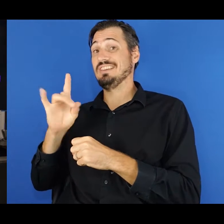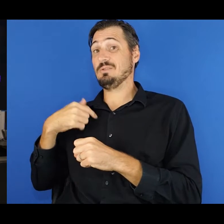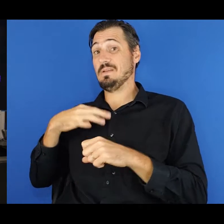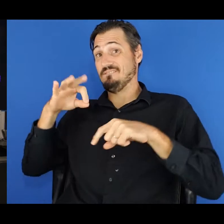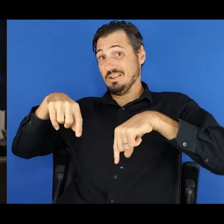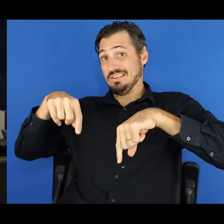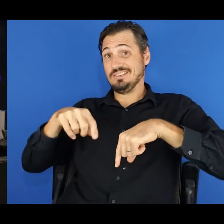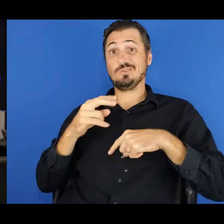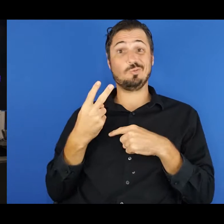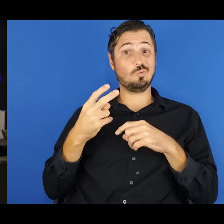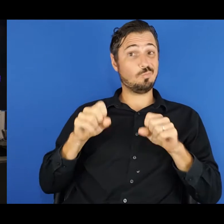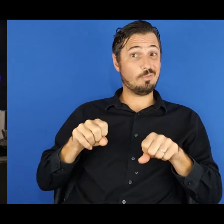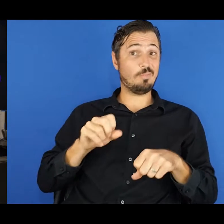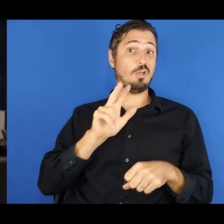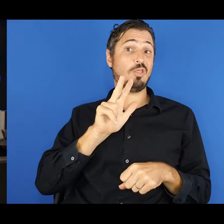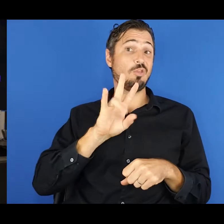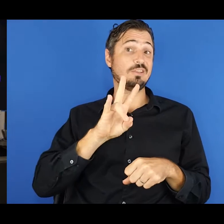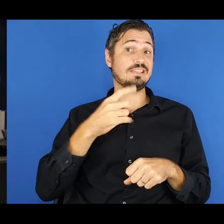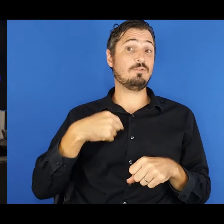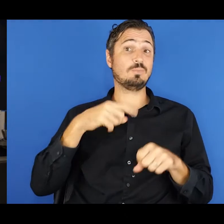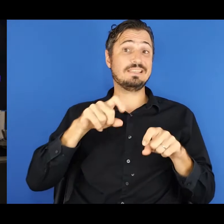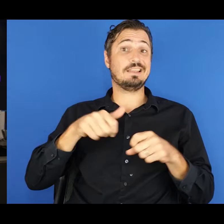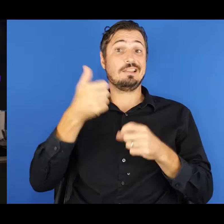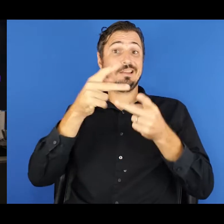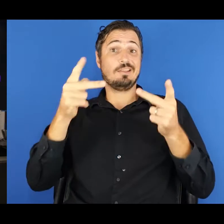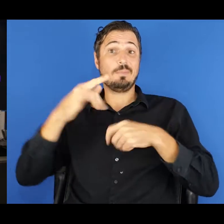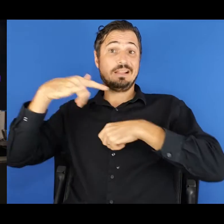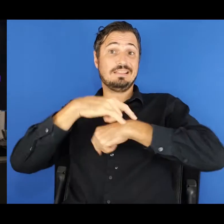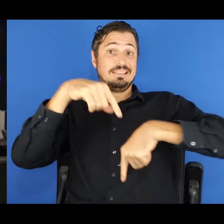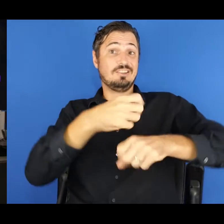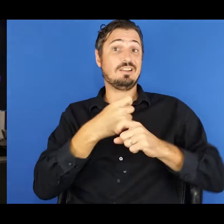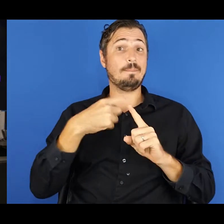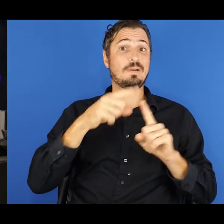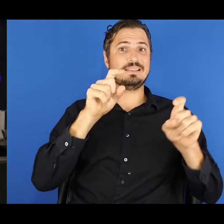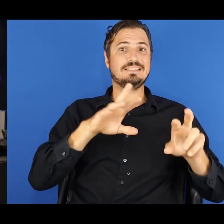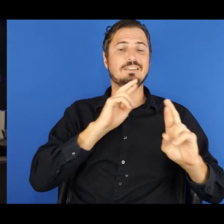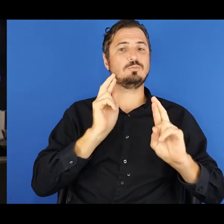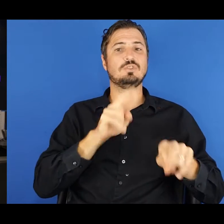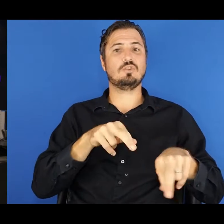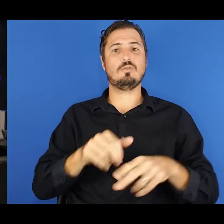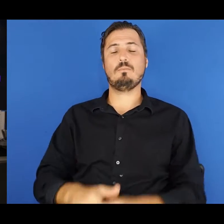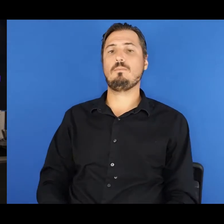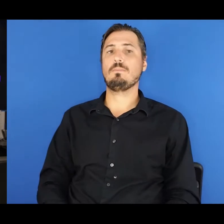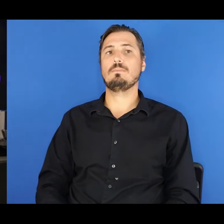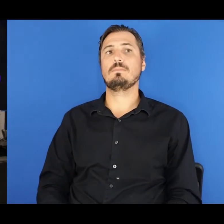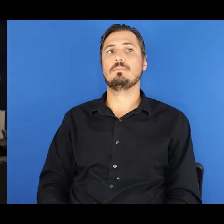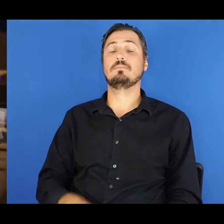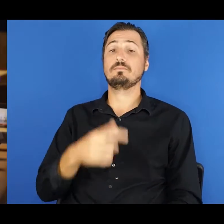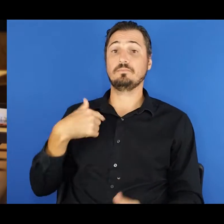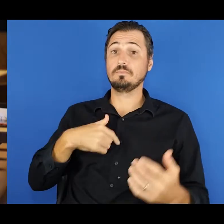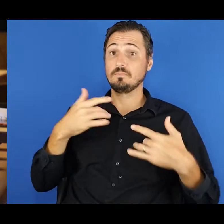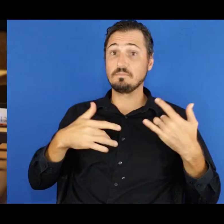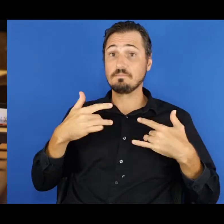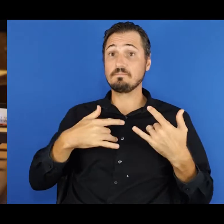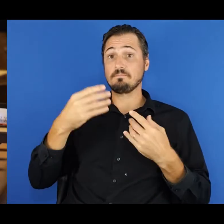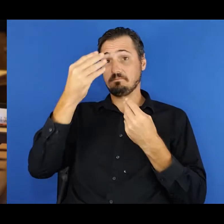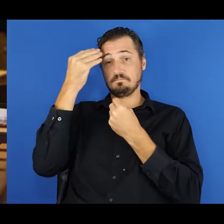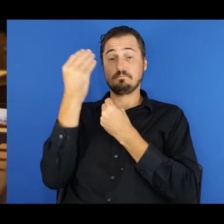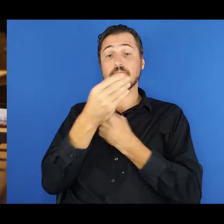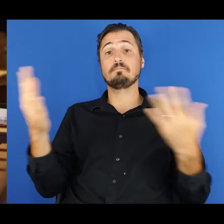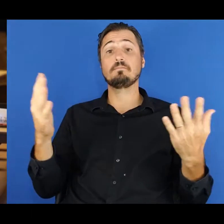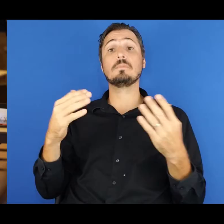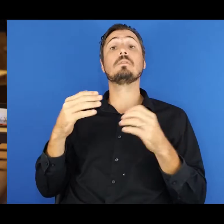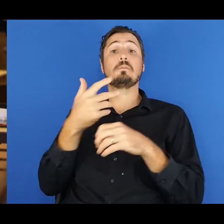2 probable, and 37 tested out of state off-island but reported after their arrival to Kauai. We are pleased to report